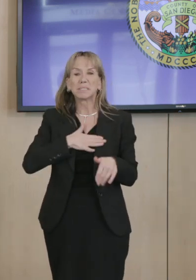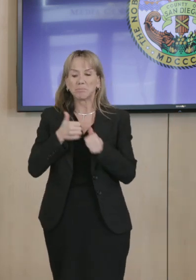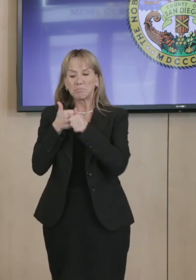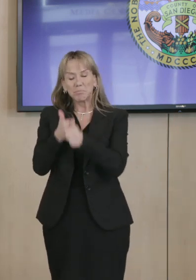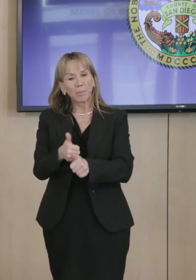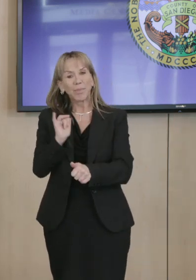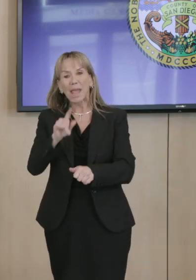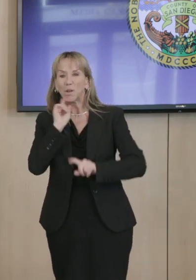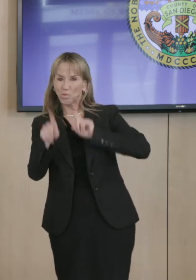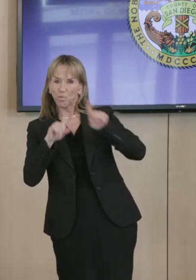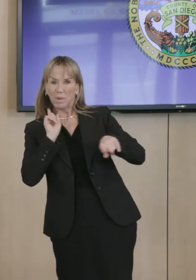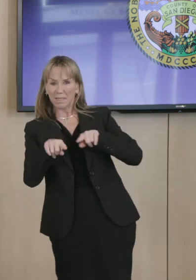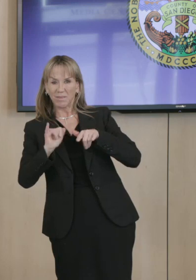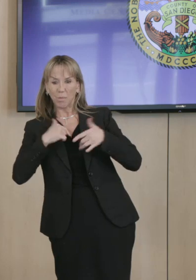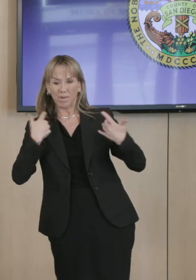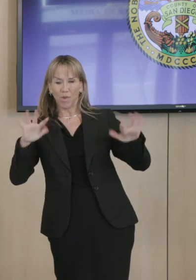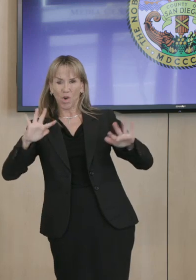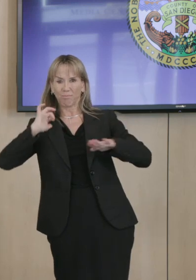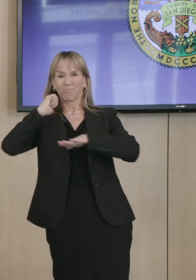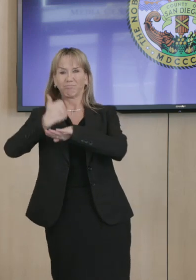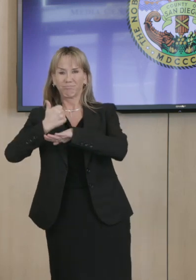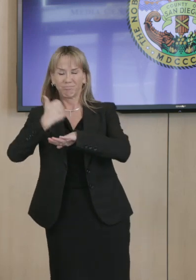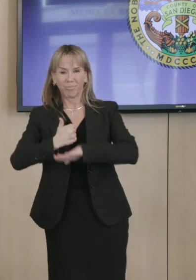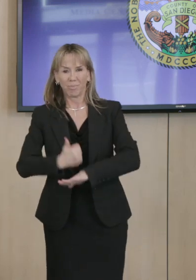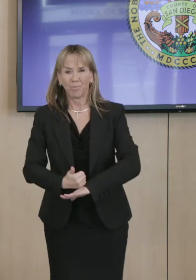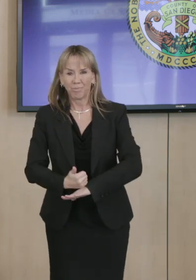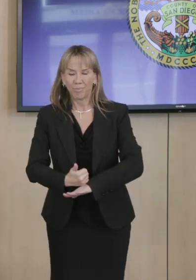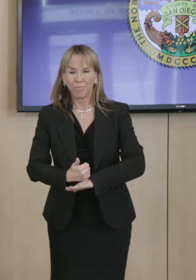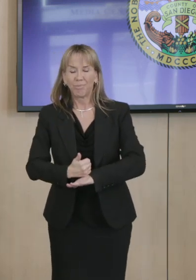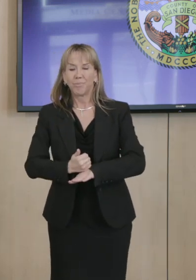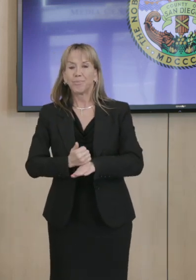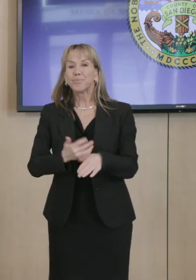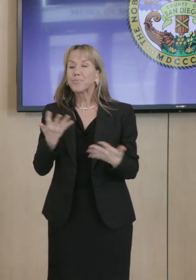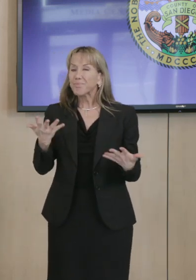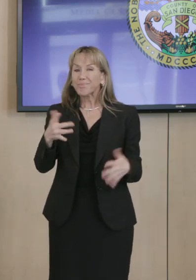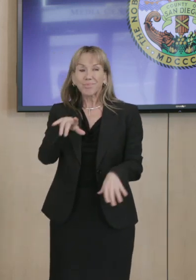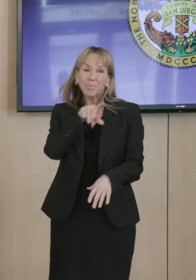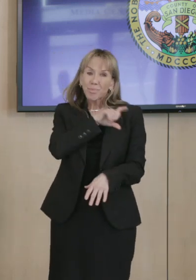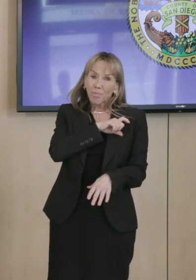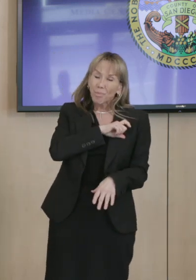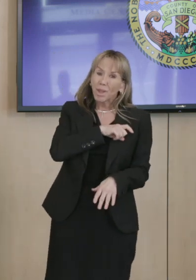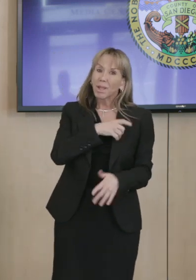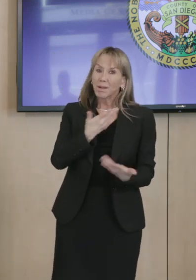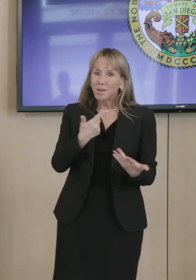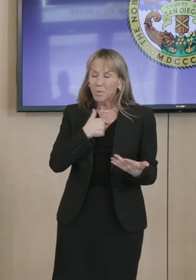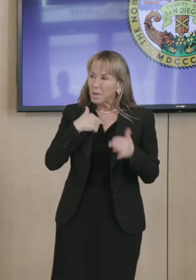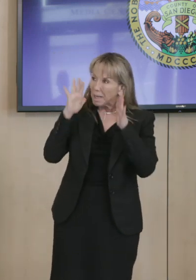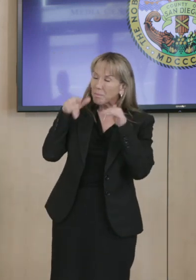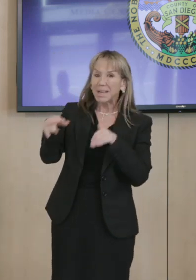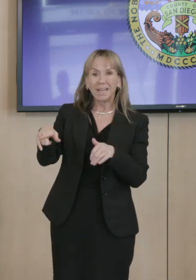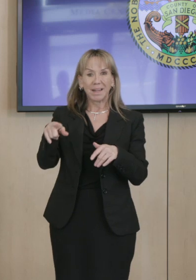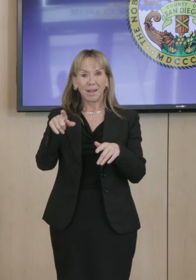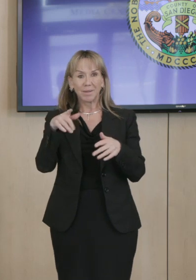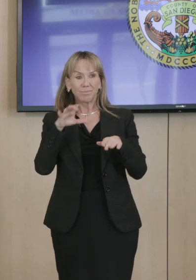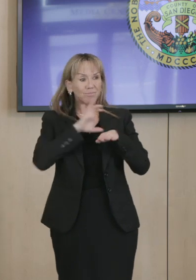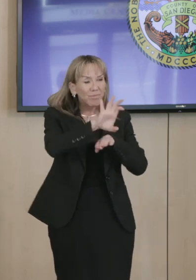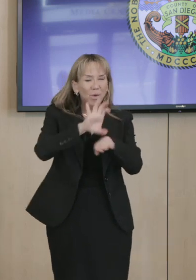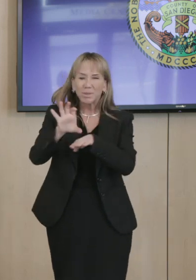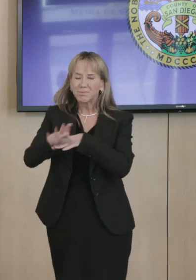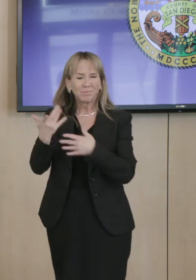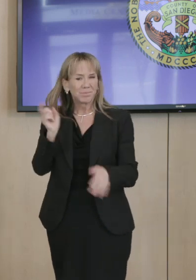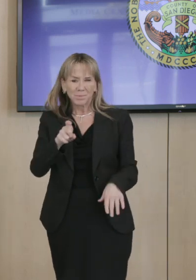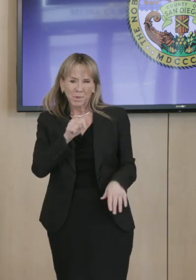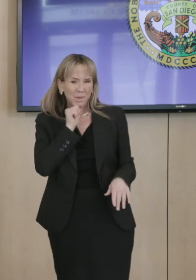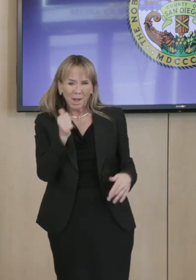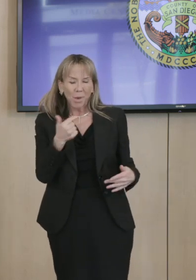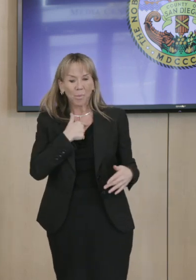that have been put forward. It should not require law enforcement of things that are designed to protect the public and designed to